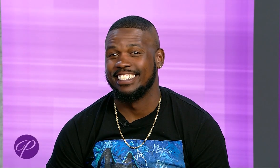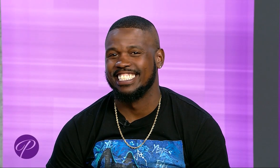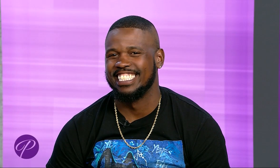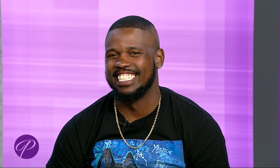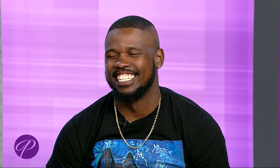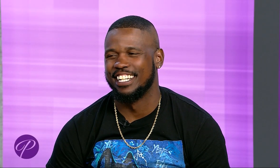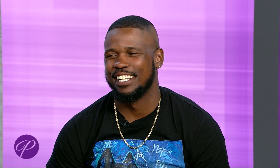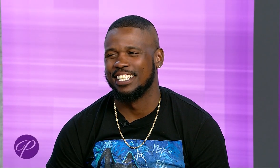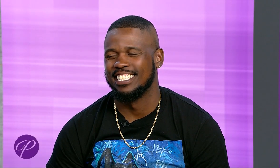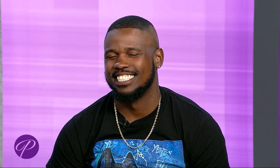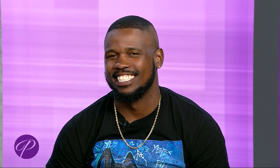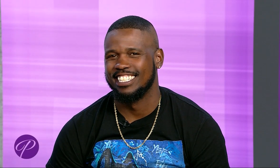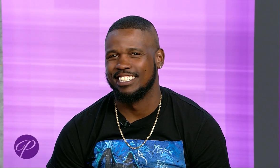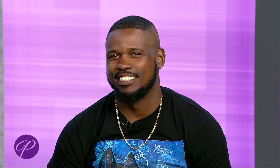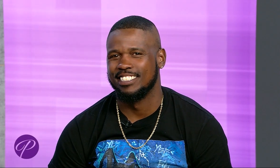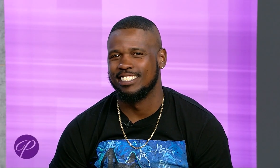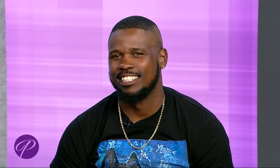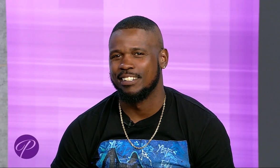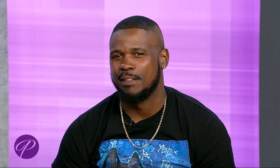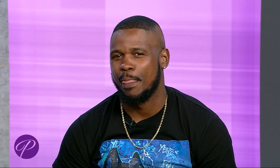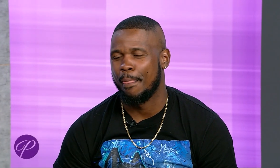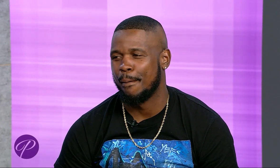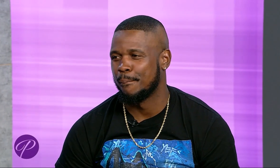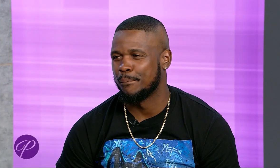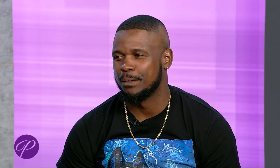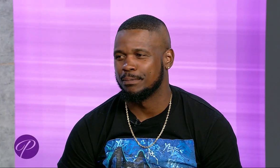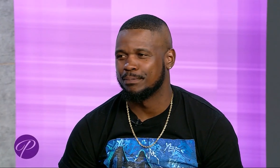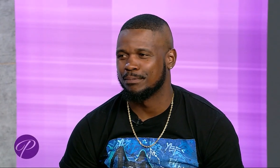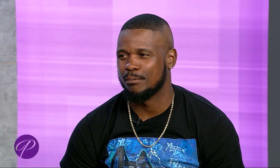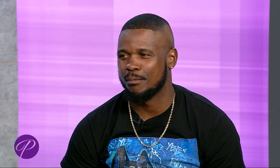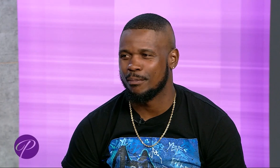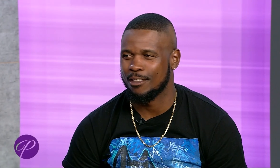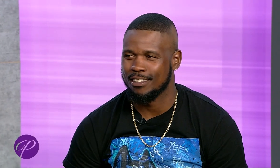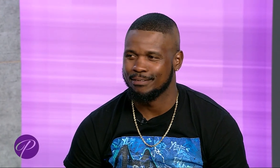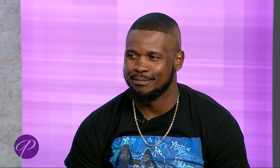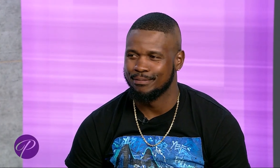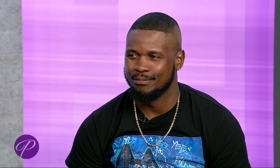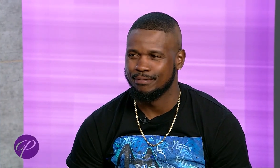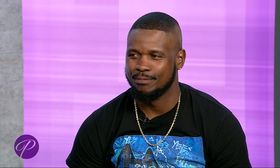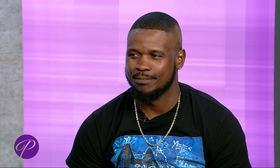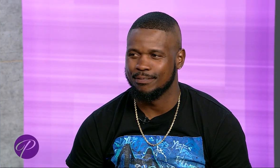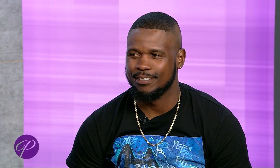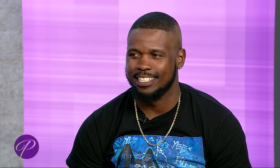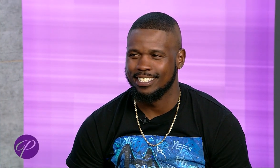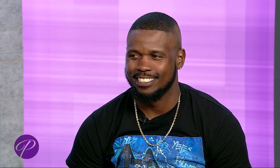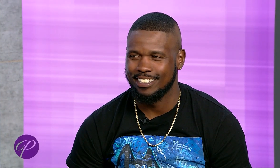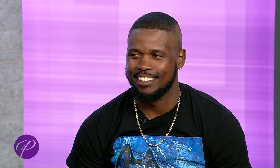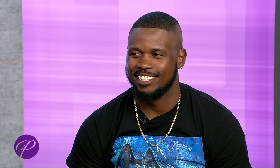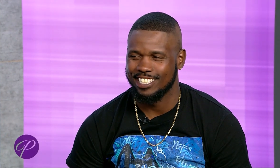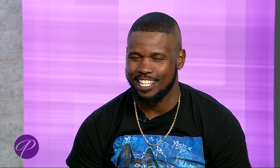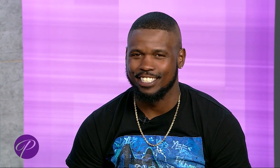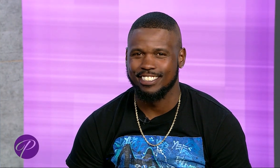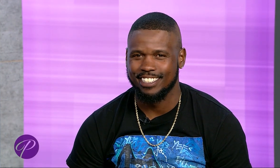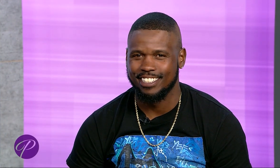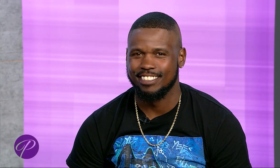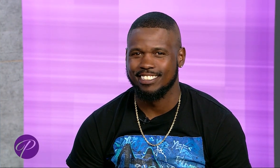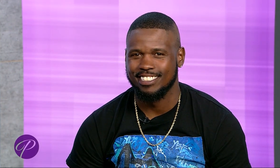deaf performer who enjoys showing off the beauty of ASL, that's American Sign Language, from small